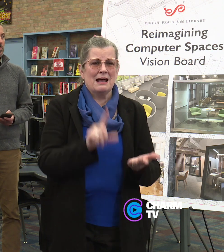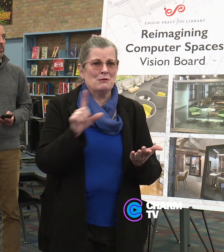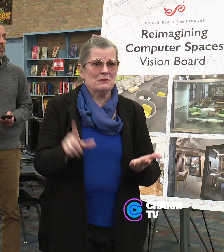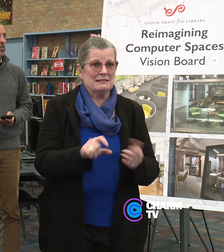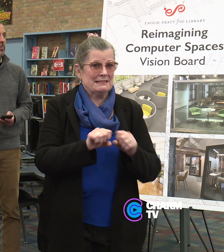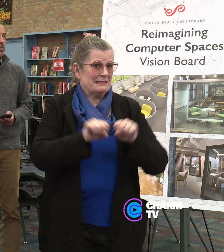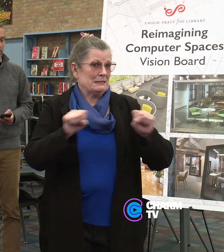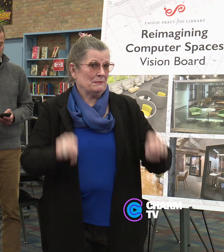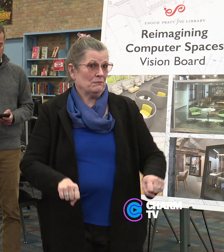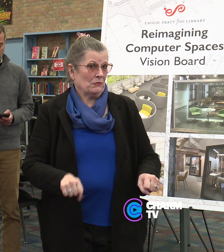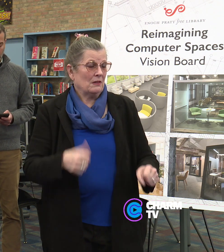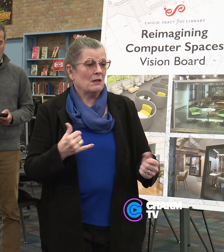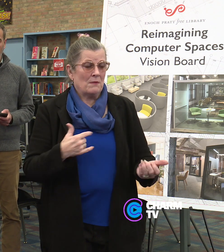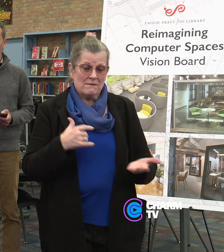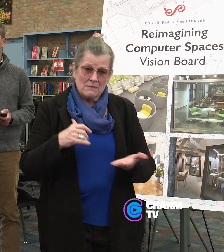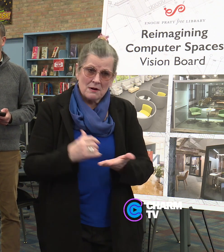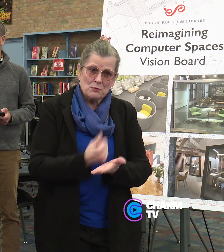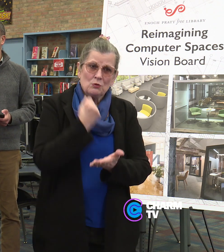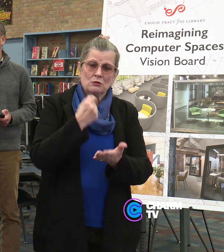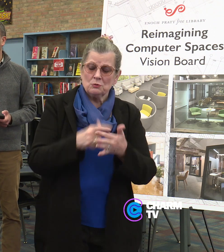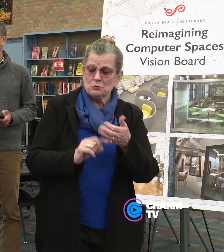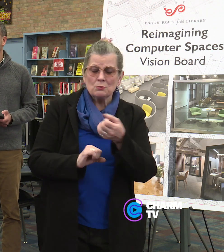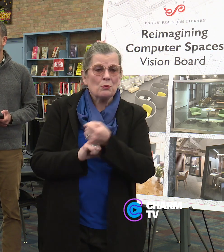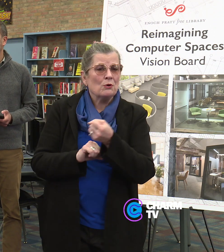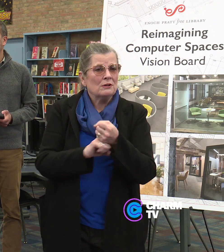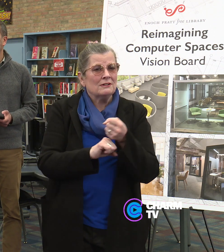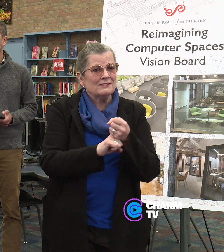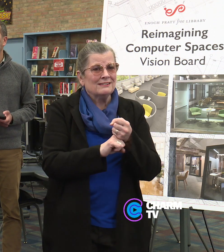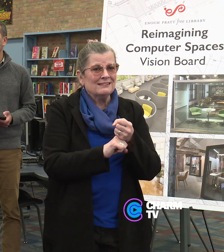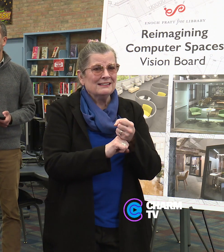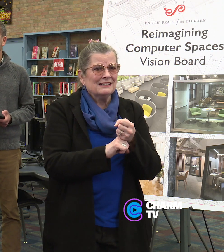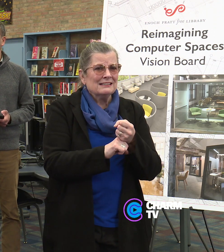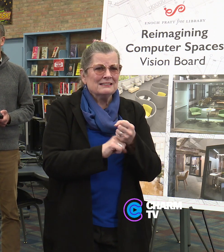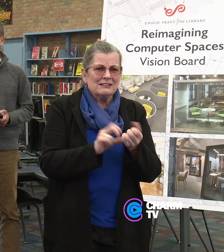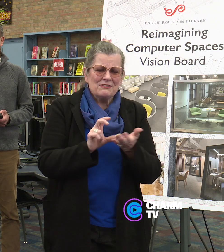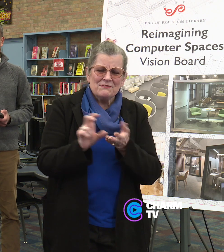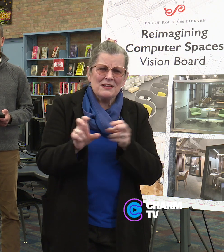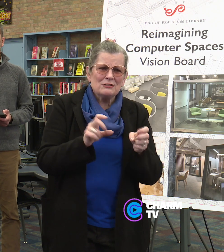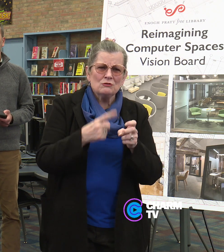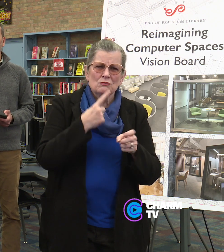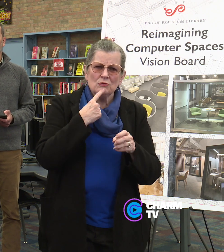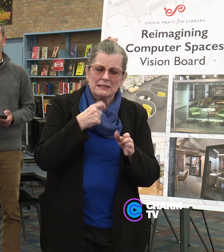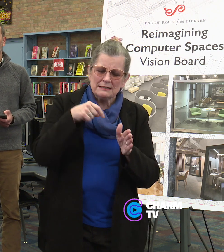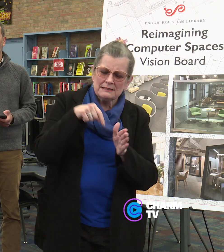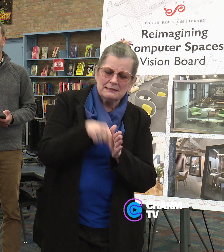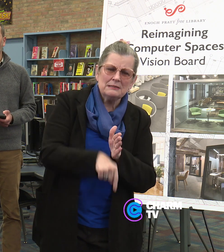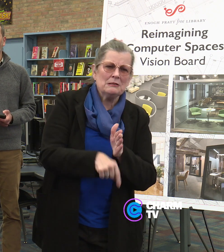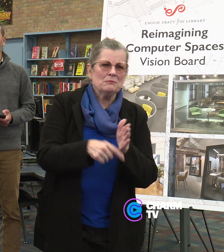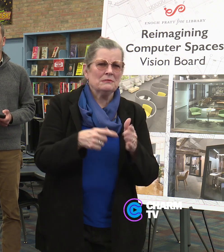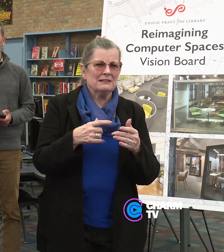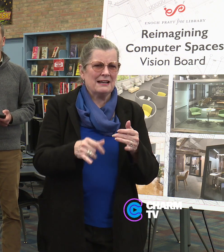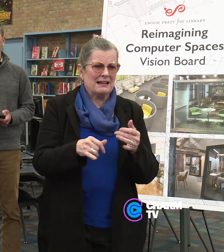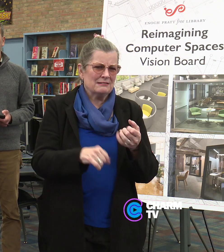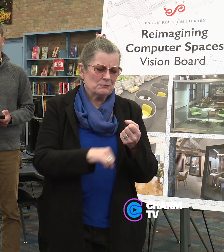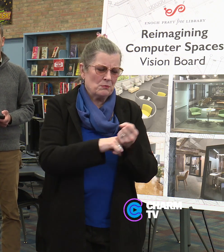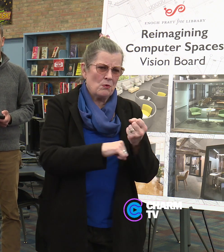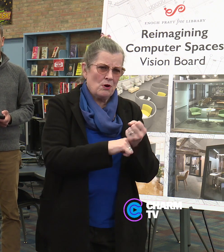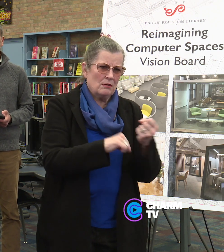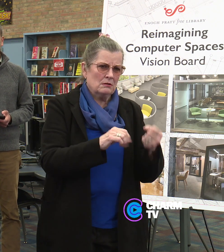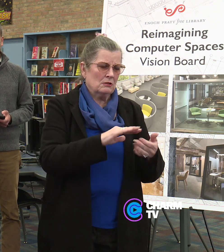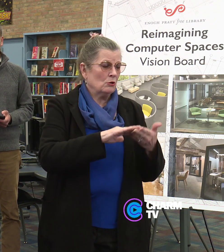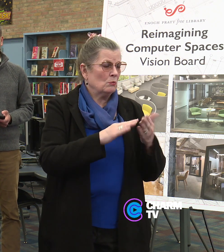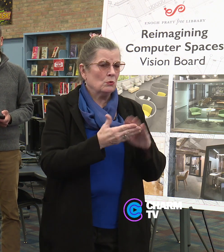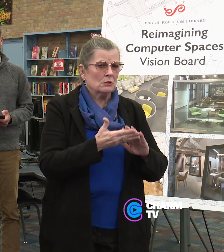opportunity to support this institution in the same way, in a deep way, like they have done our communities. During the